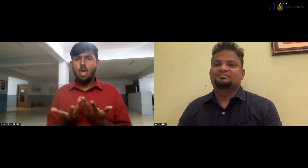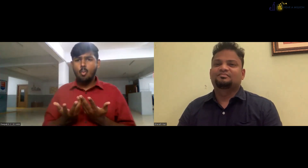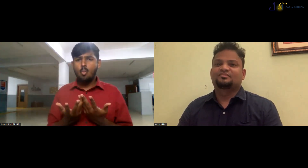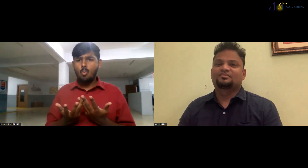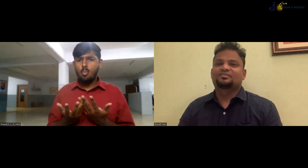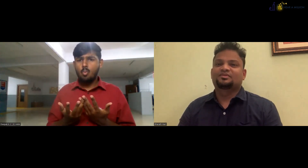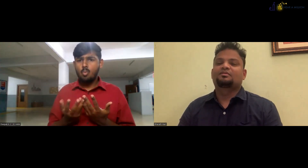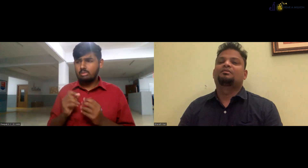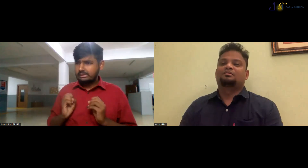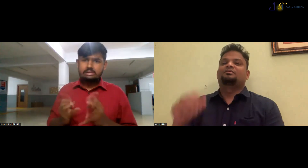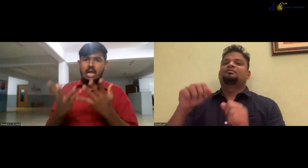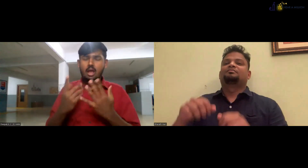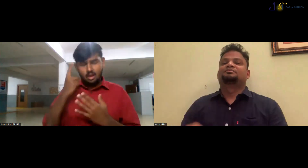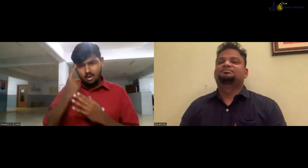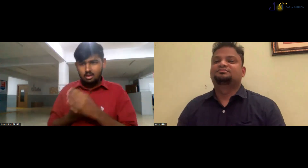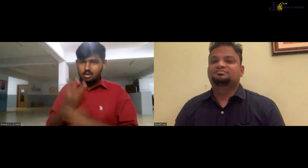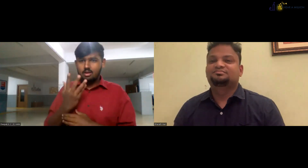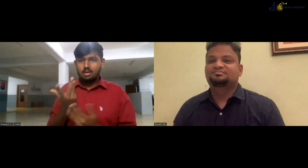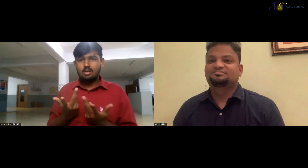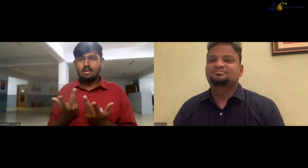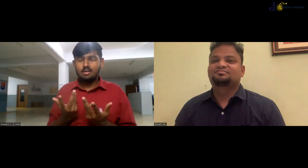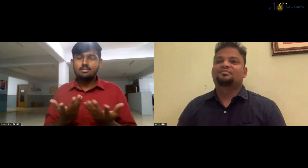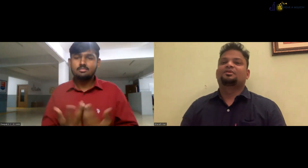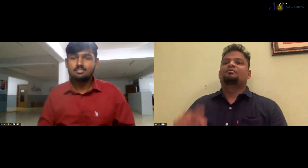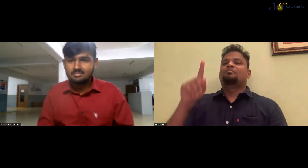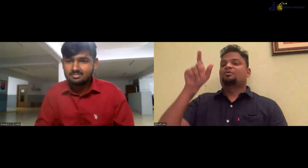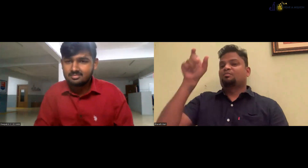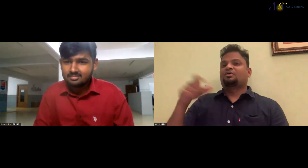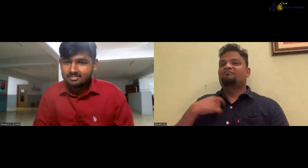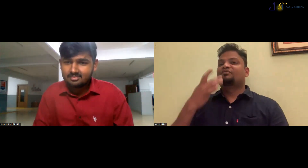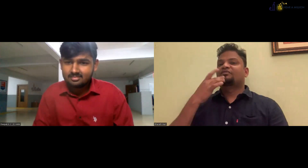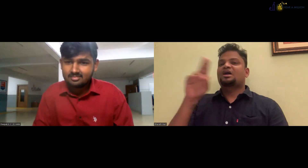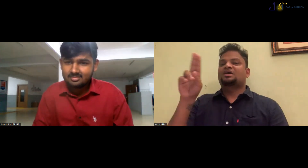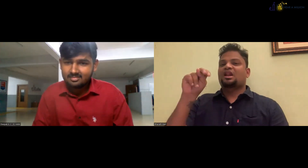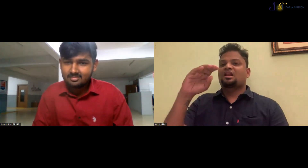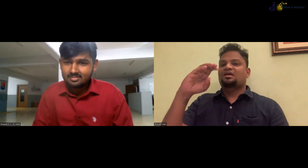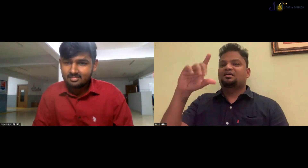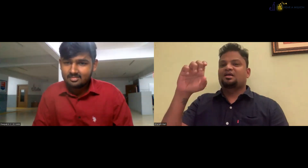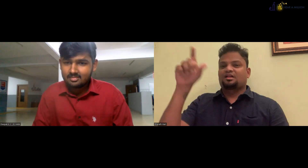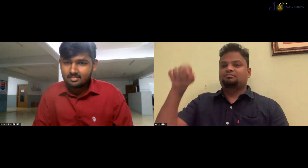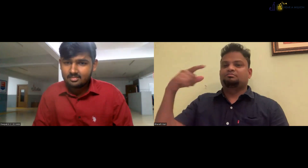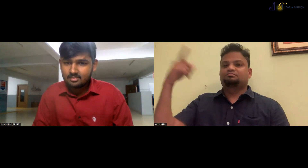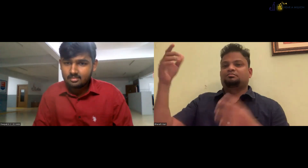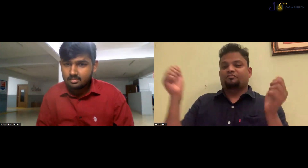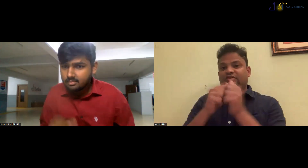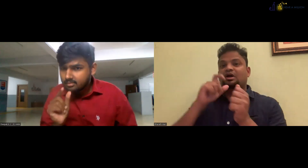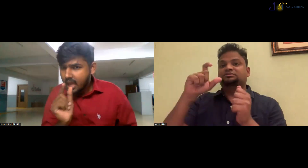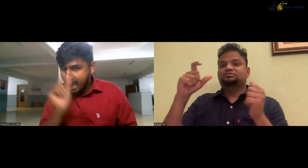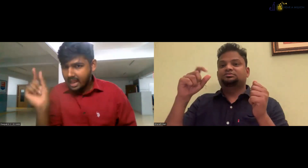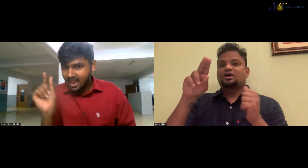for traveling begin? What makes you love traveling a lot? How did it started?